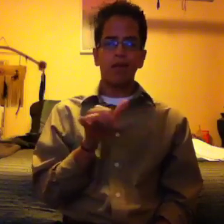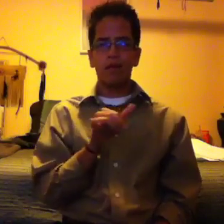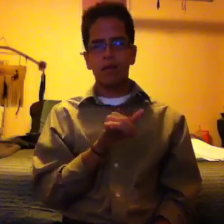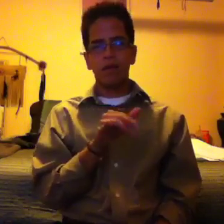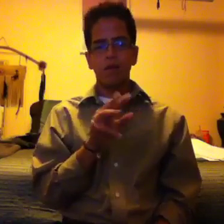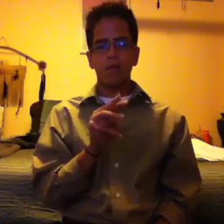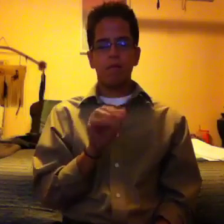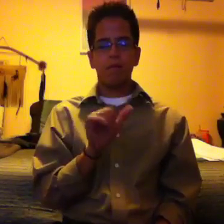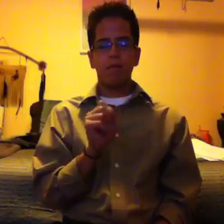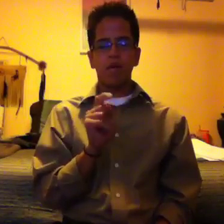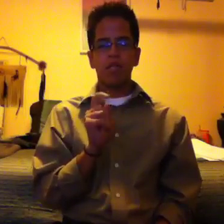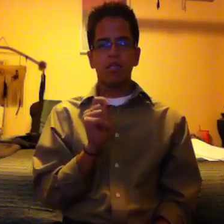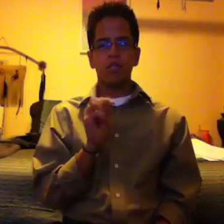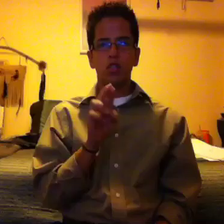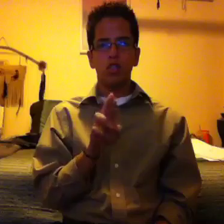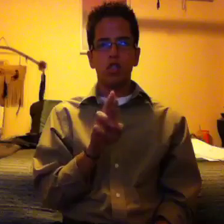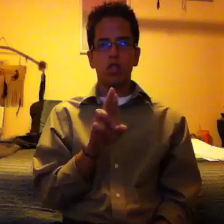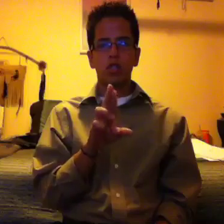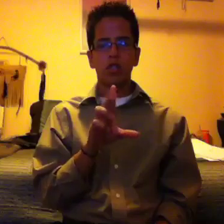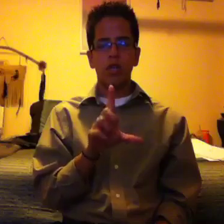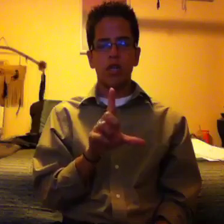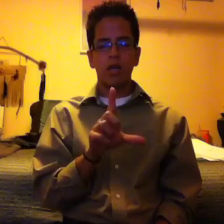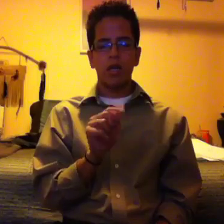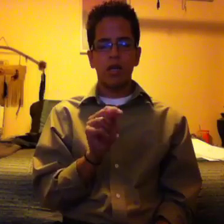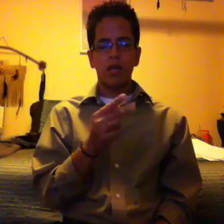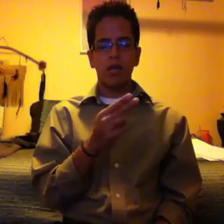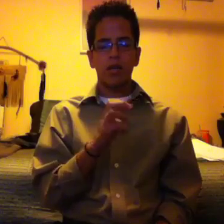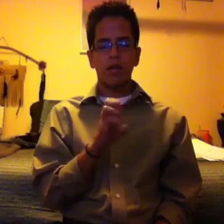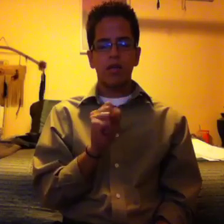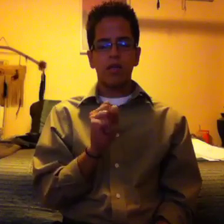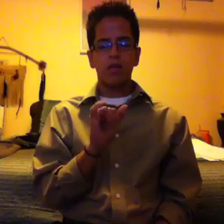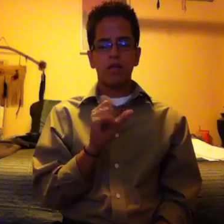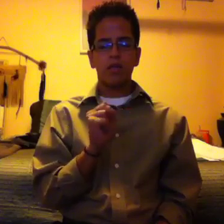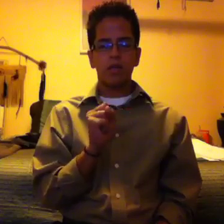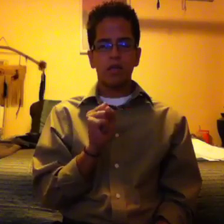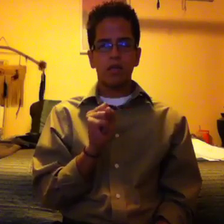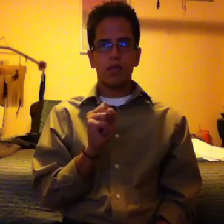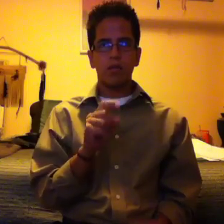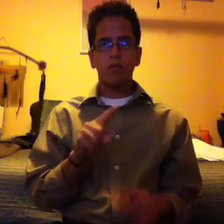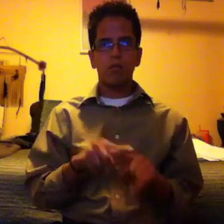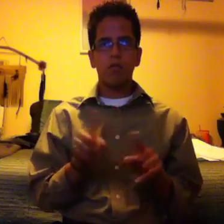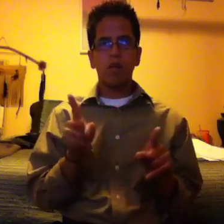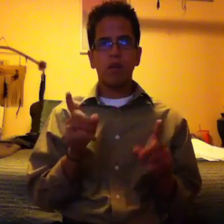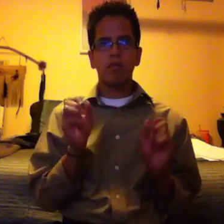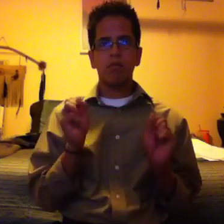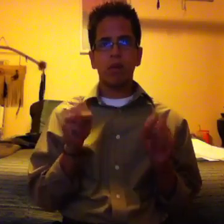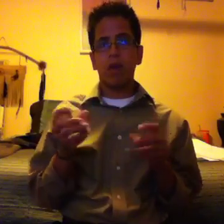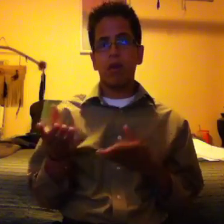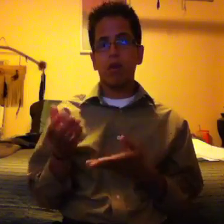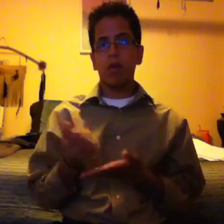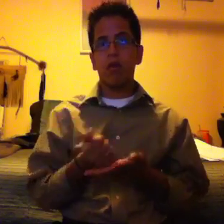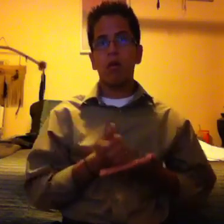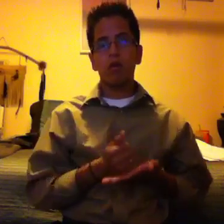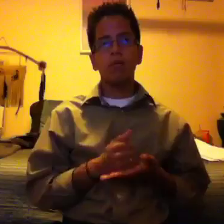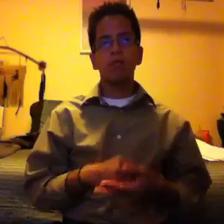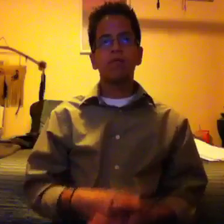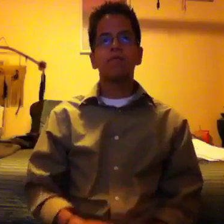always tempted to summarize the article, and then in the report again, write another summary of the